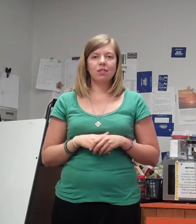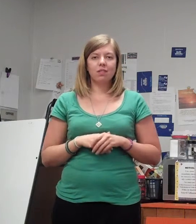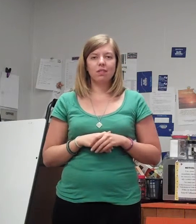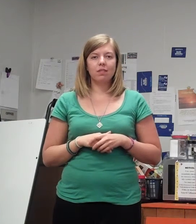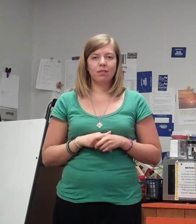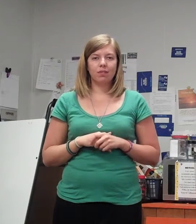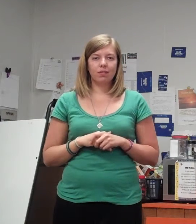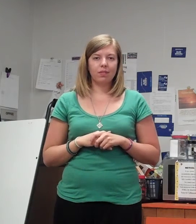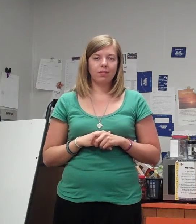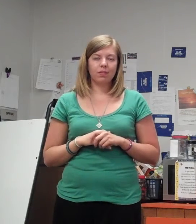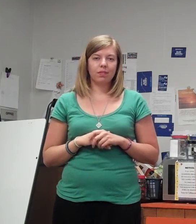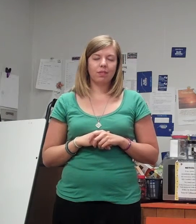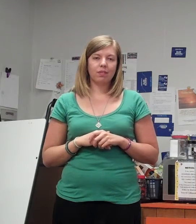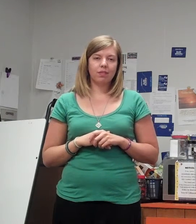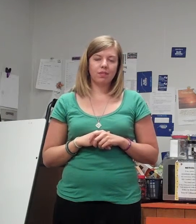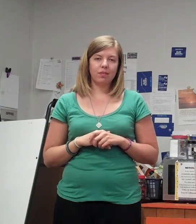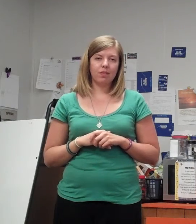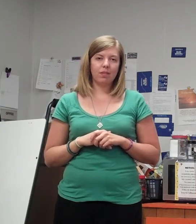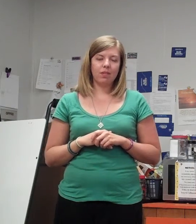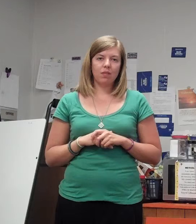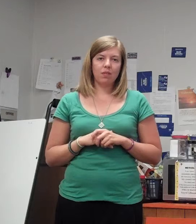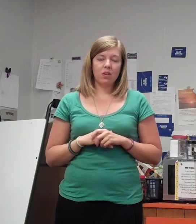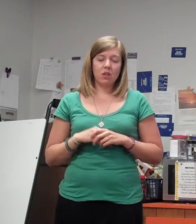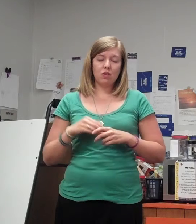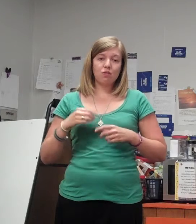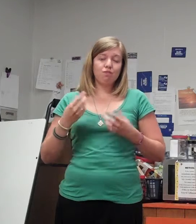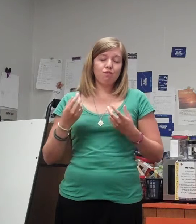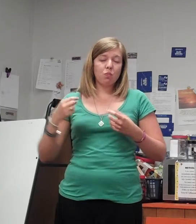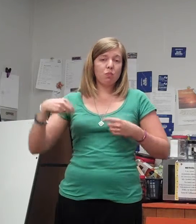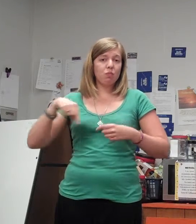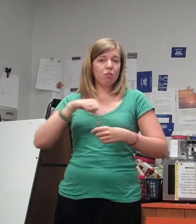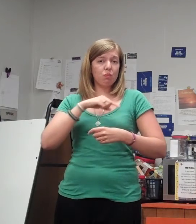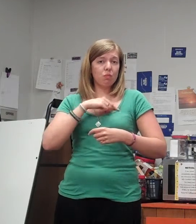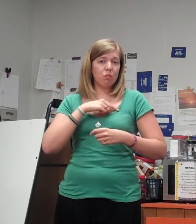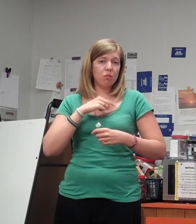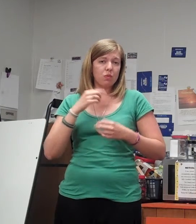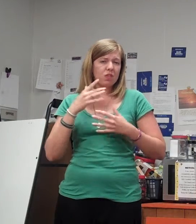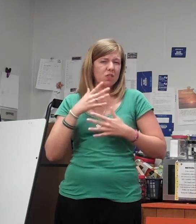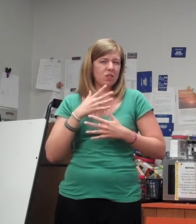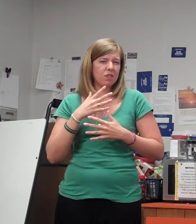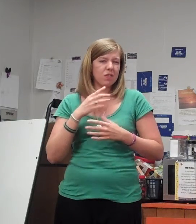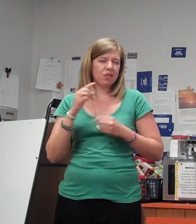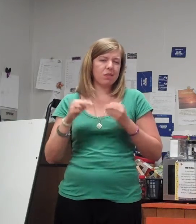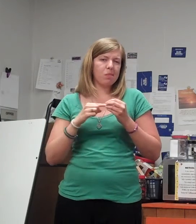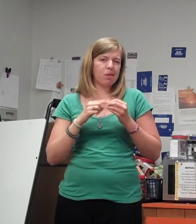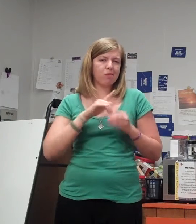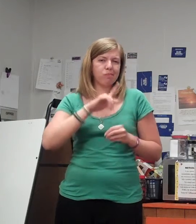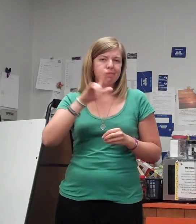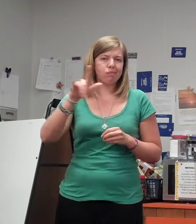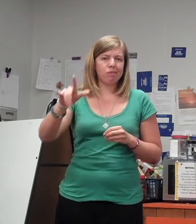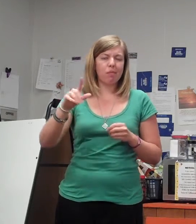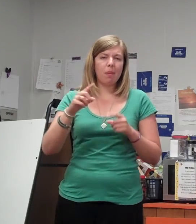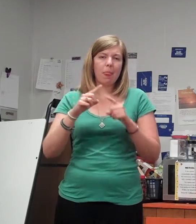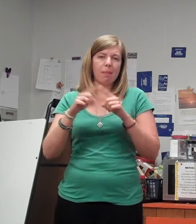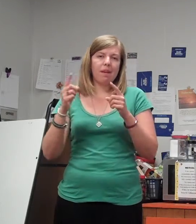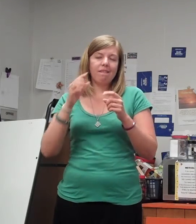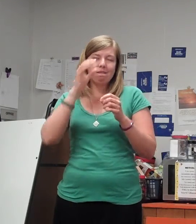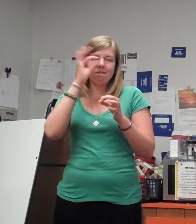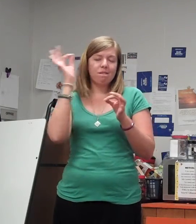So we were a little nervous going, but it goes back to we had our faith in God, and that this was